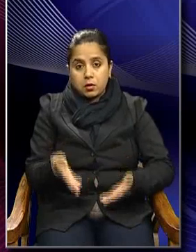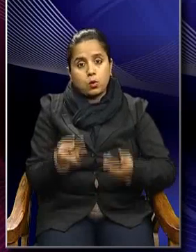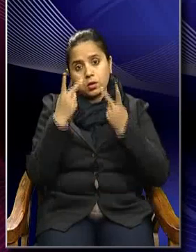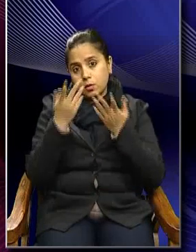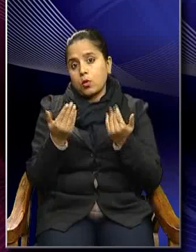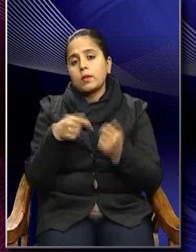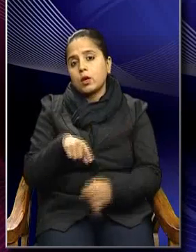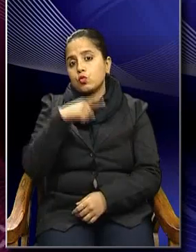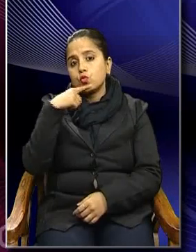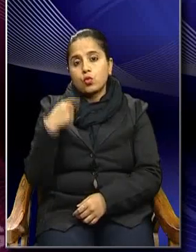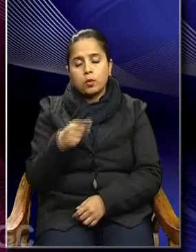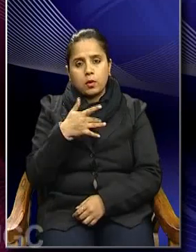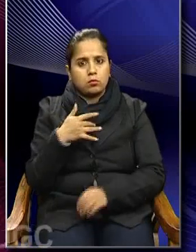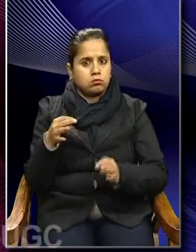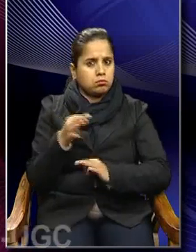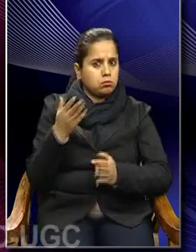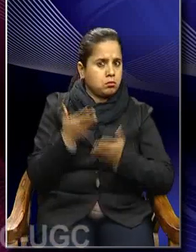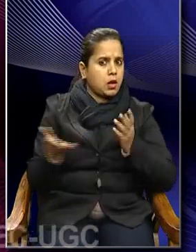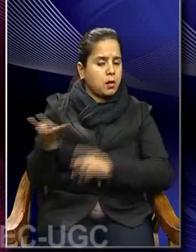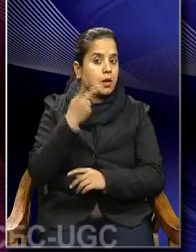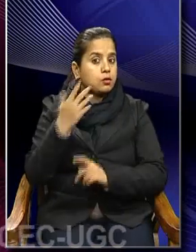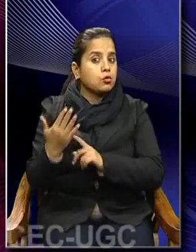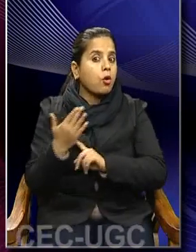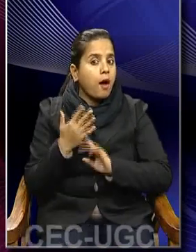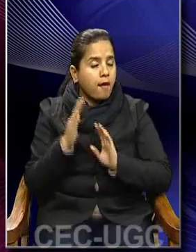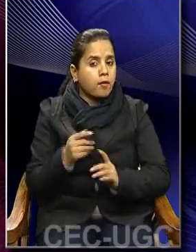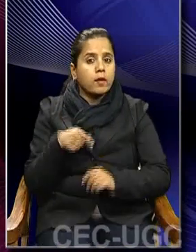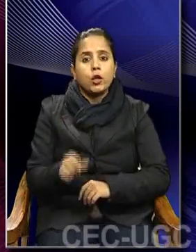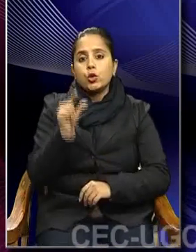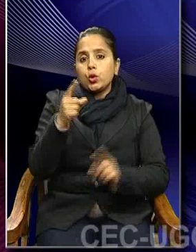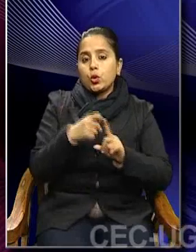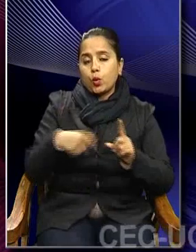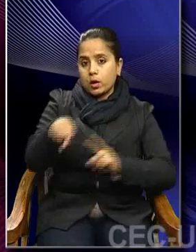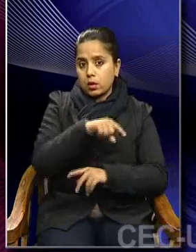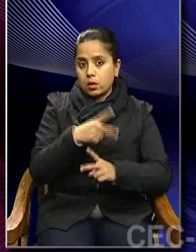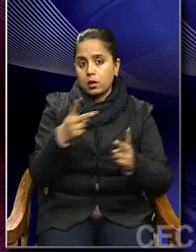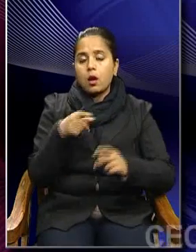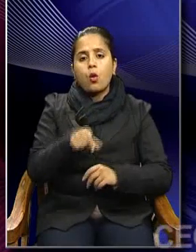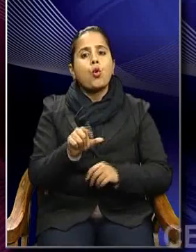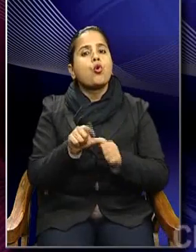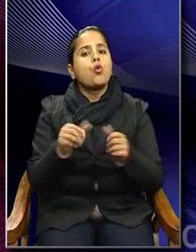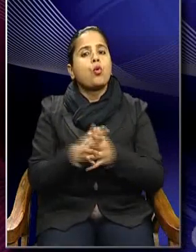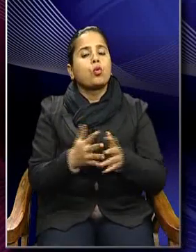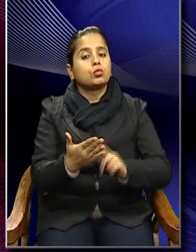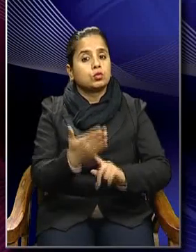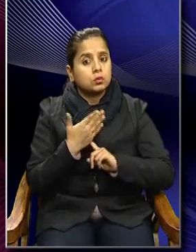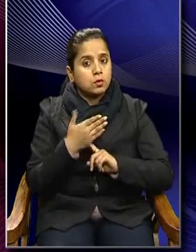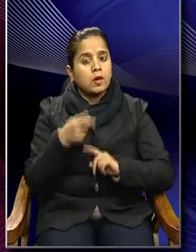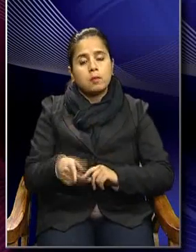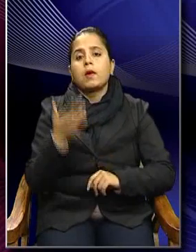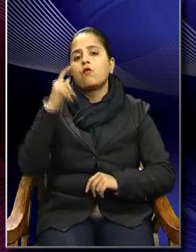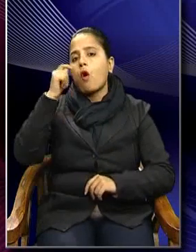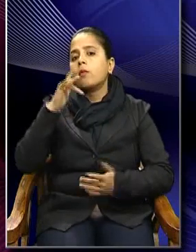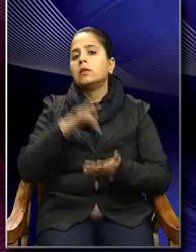that Russophobia displayed by the British regime here in the colonial